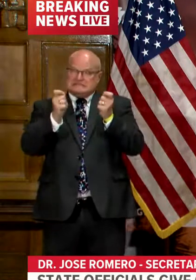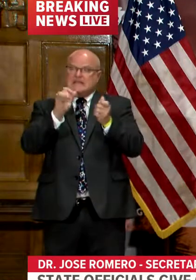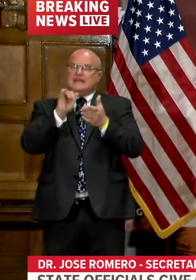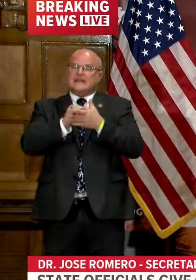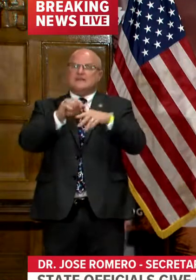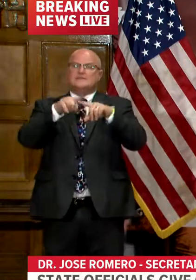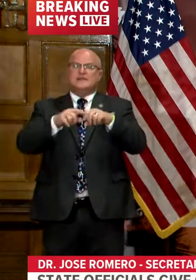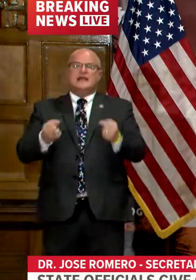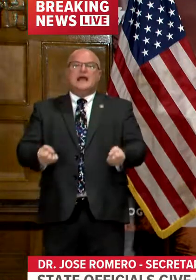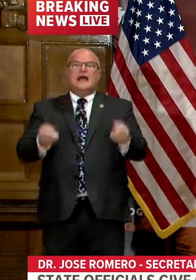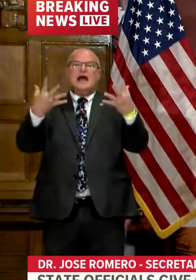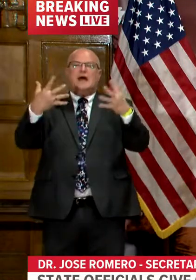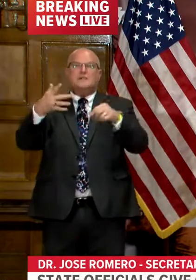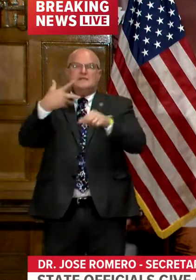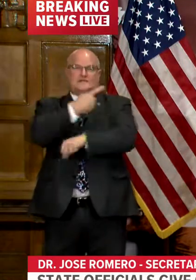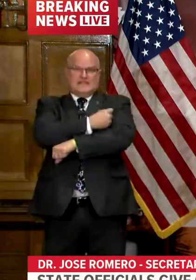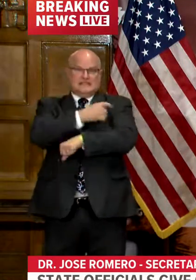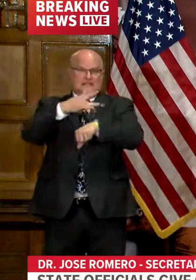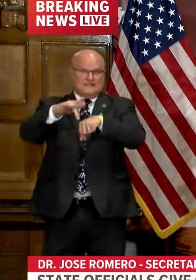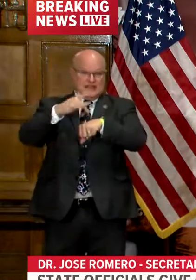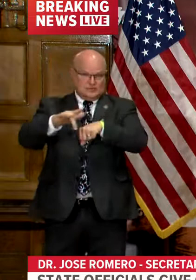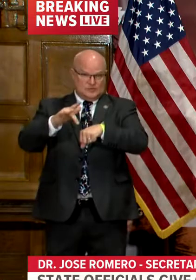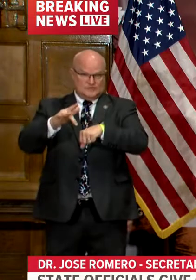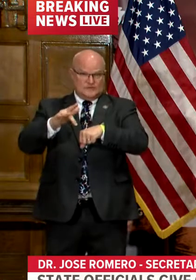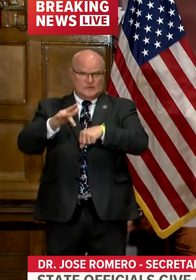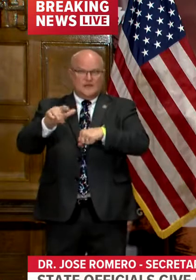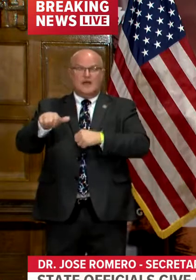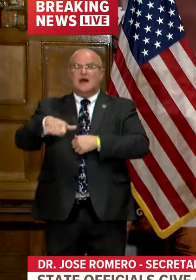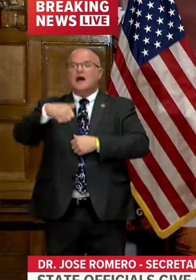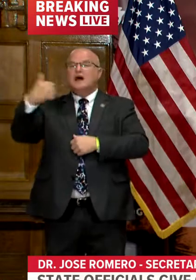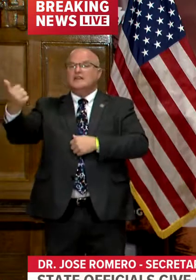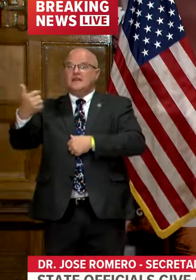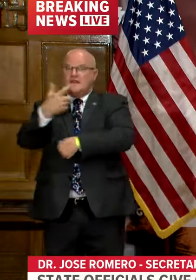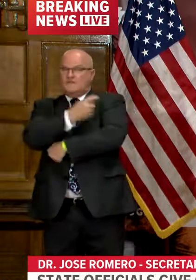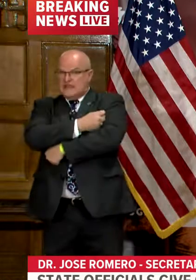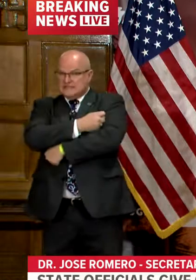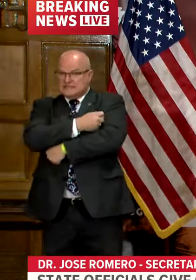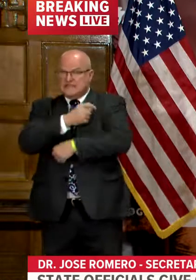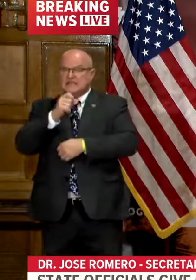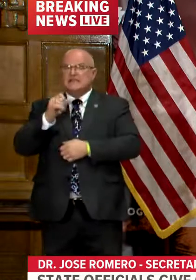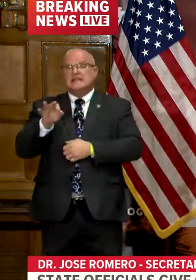that will depend on how much vaccine is available. So we get another vaccine, if